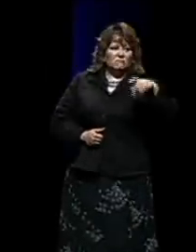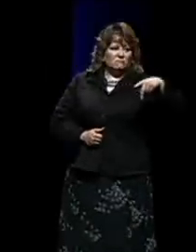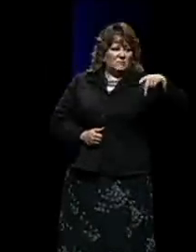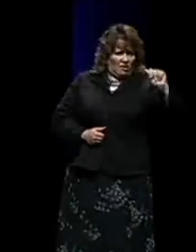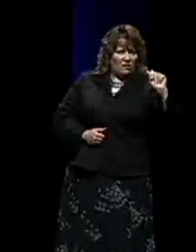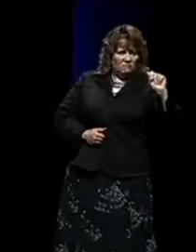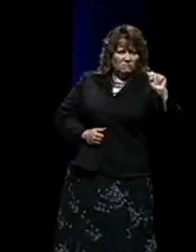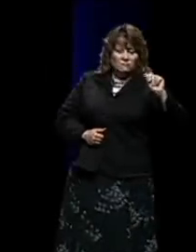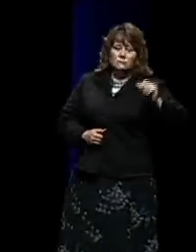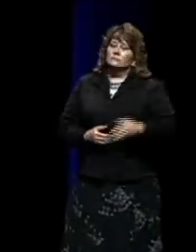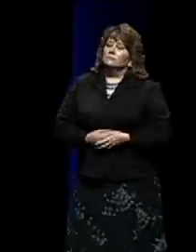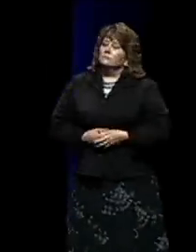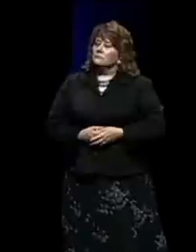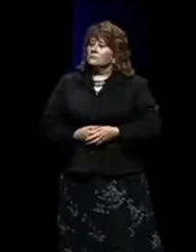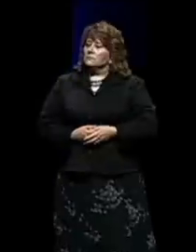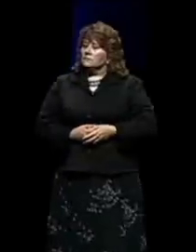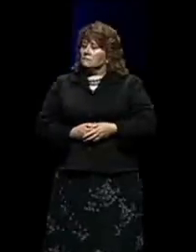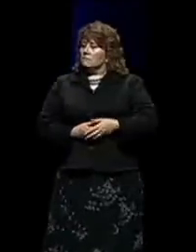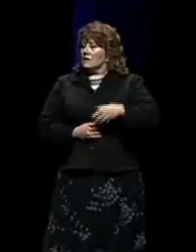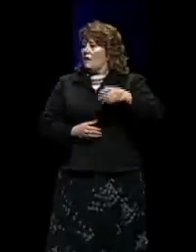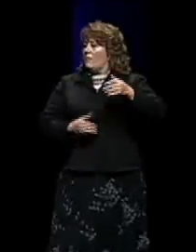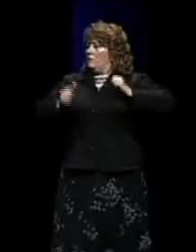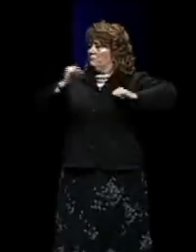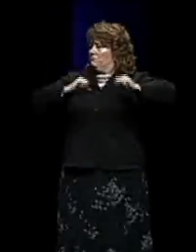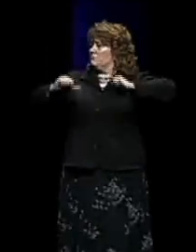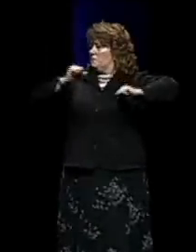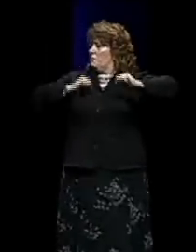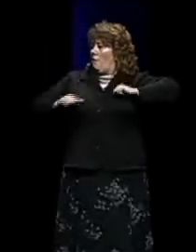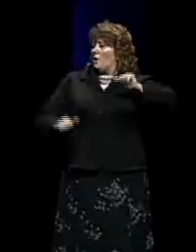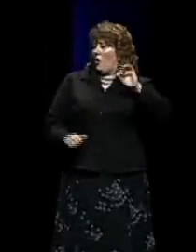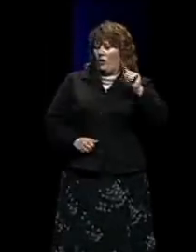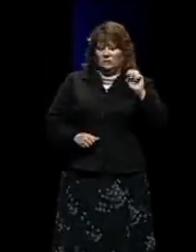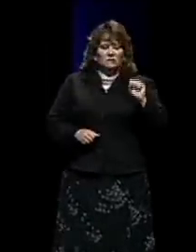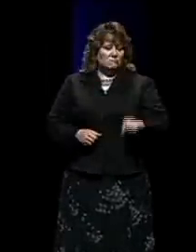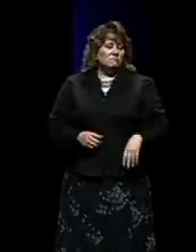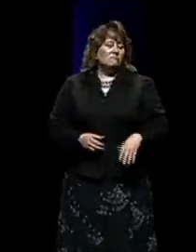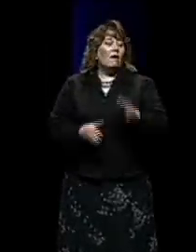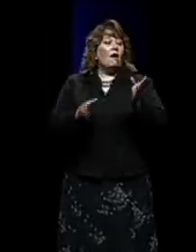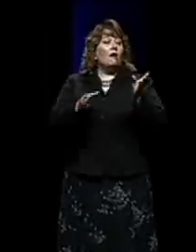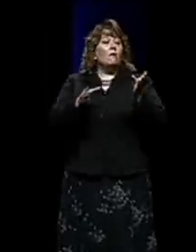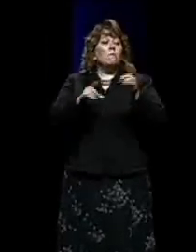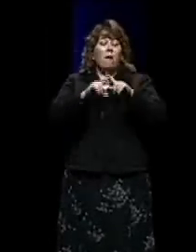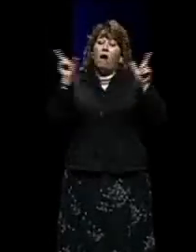performance SPA add-on certificate for performance arts.